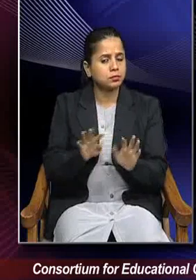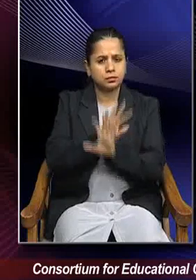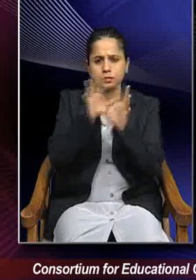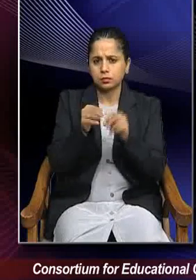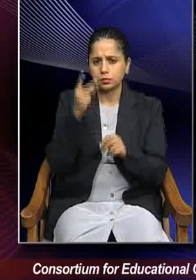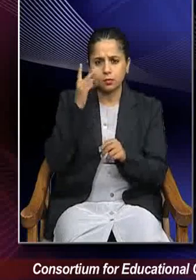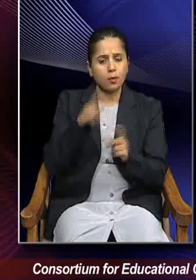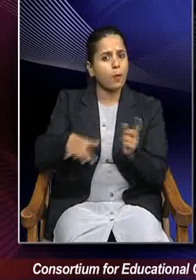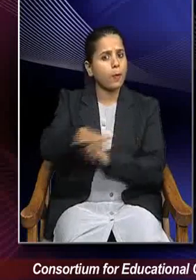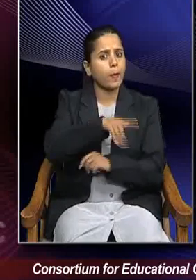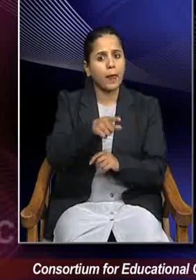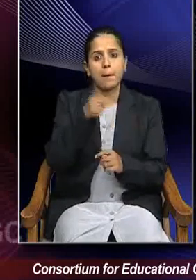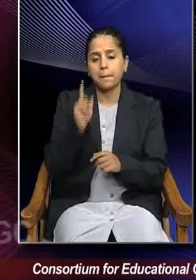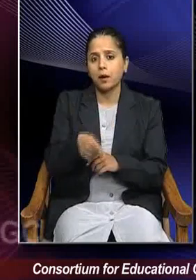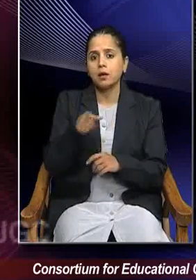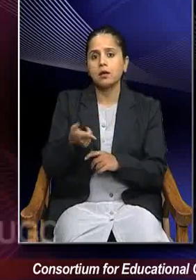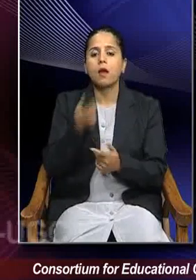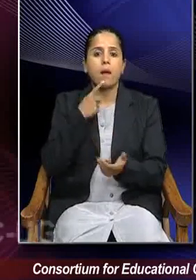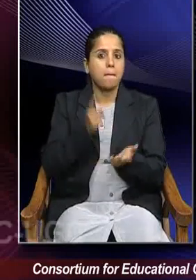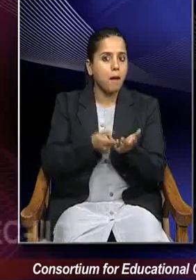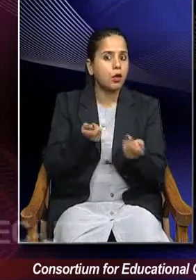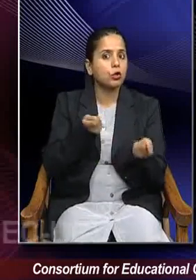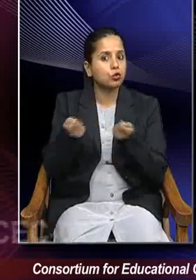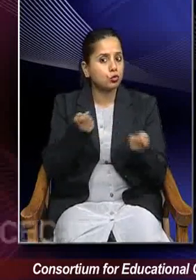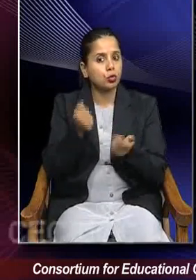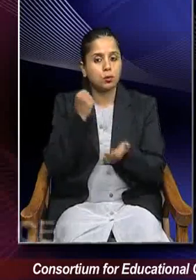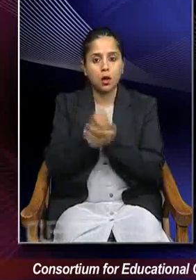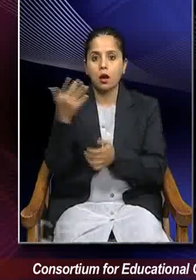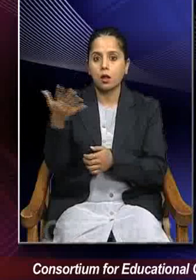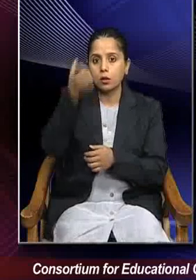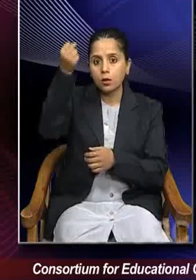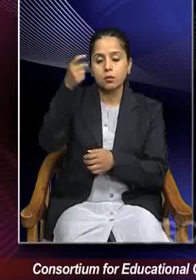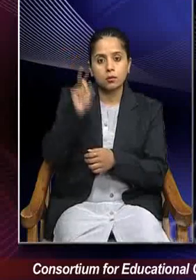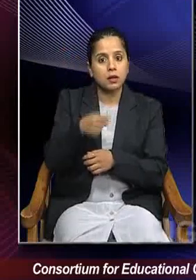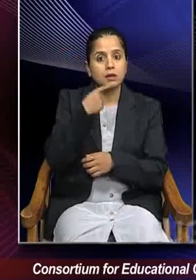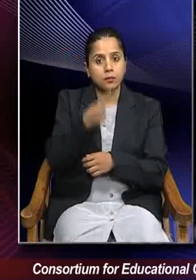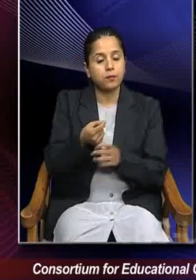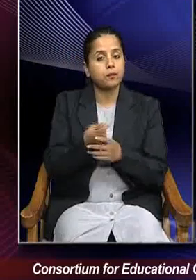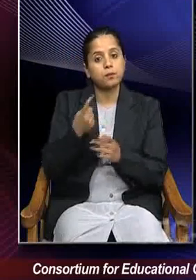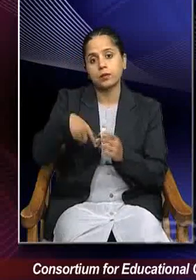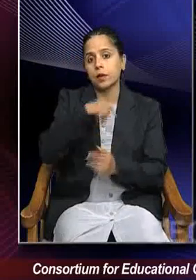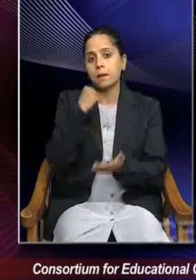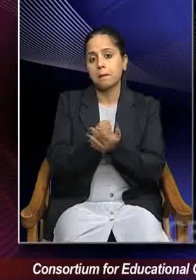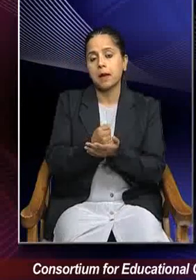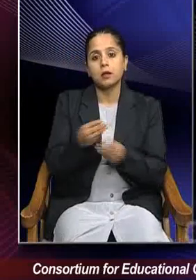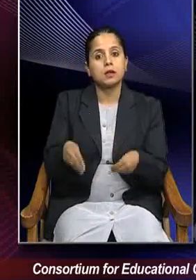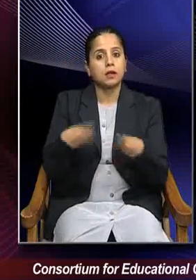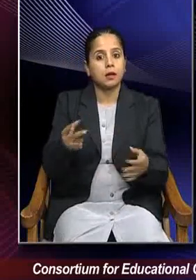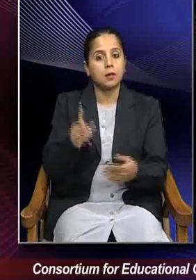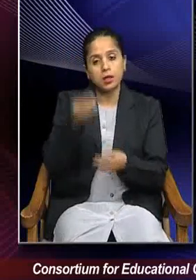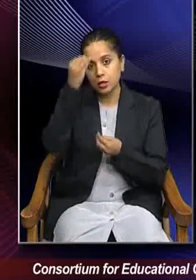of things, so there has to be a command and control authority at the highest level that must provide